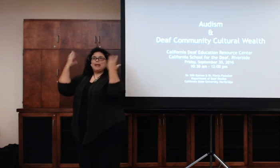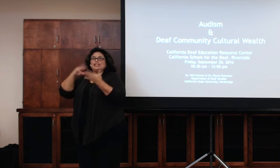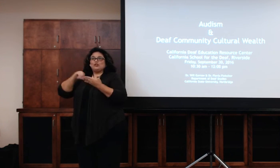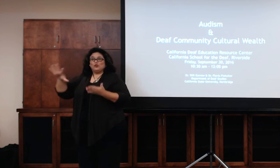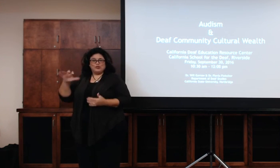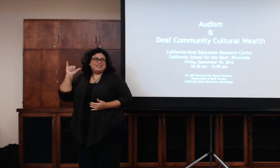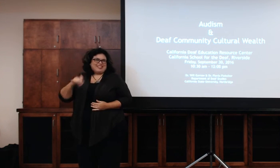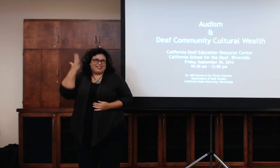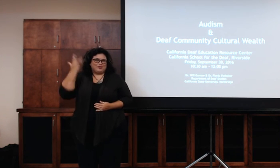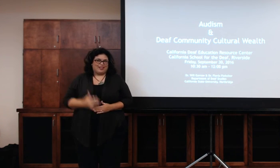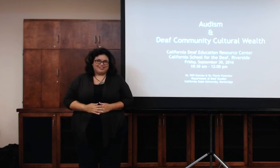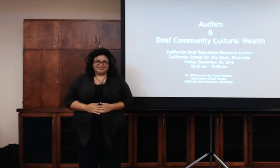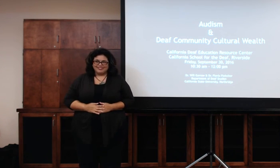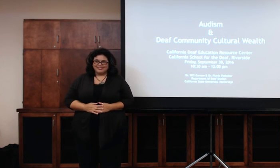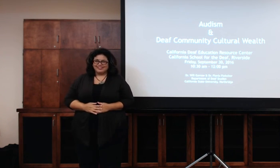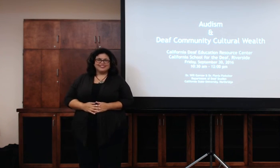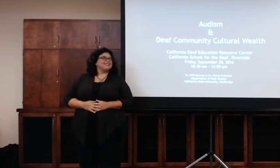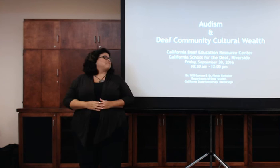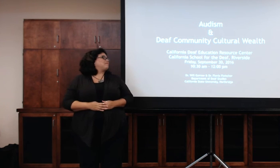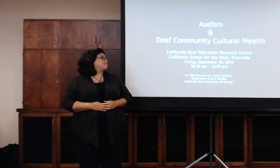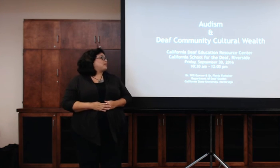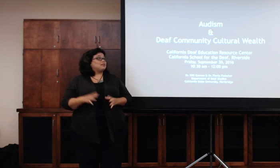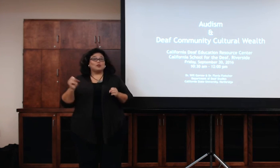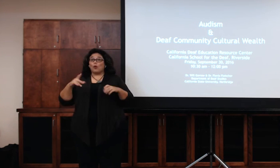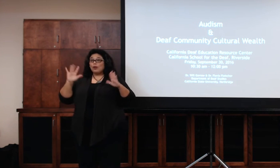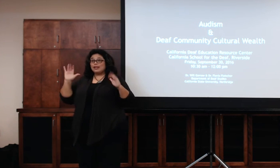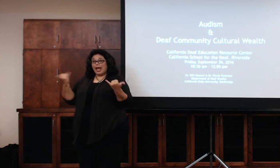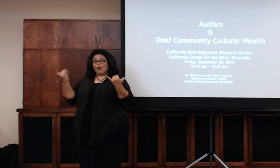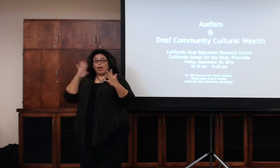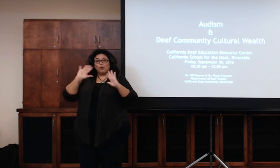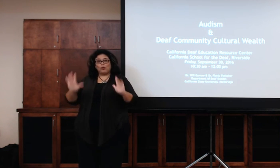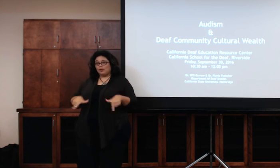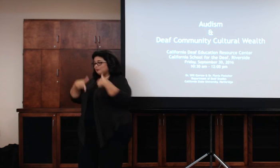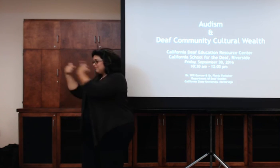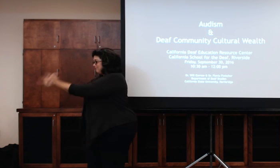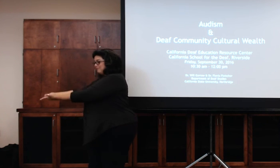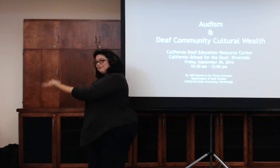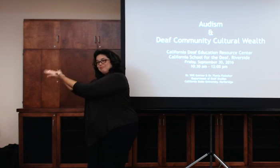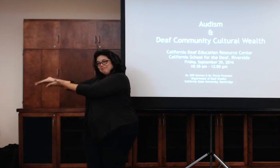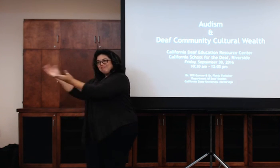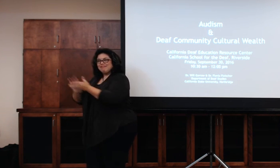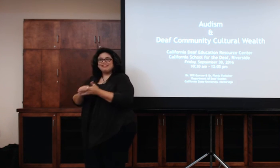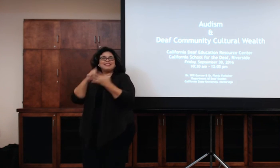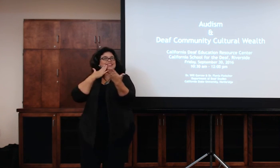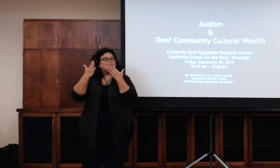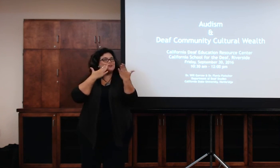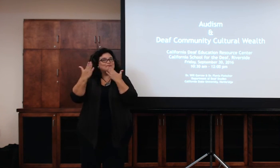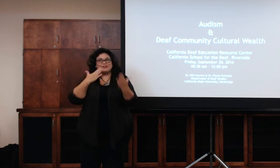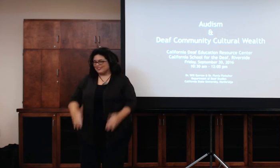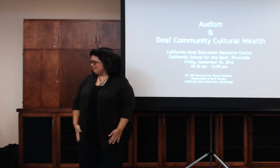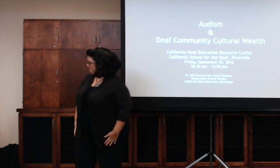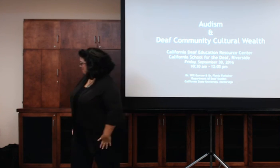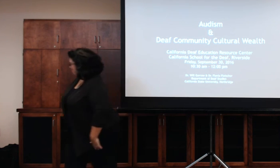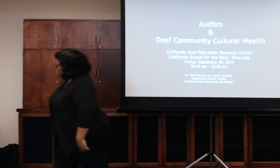passing several students, and just as a heads up, that's the very reason why. So I will hand it over without further ado. Thank you so much,